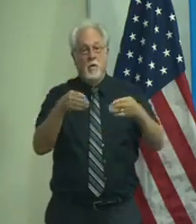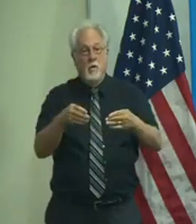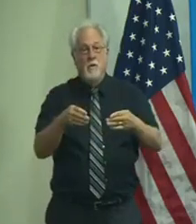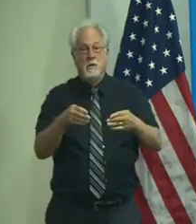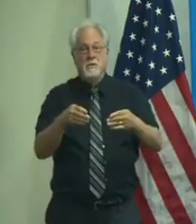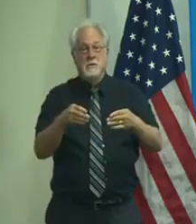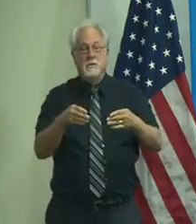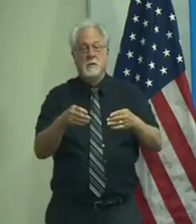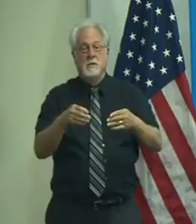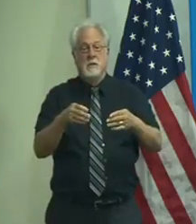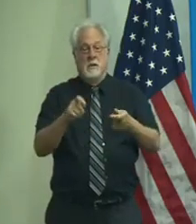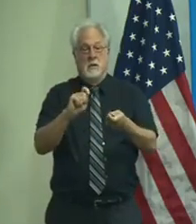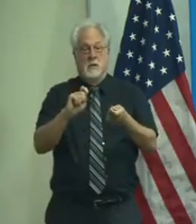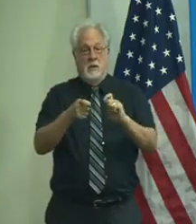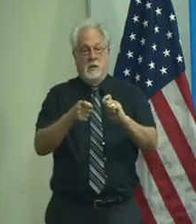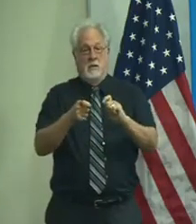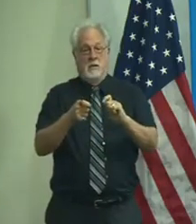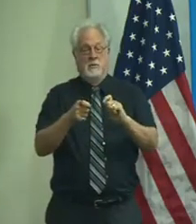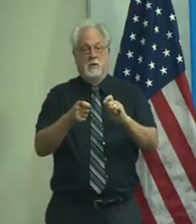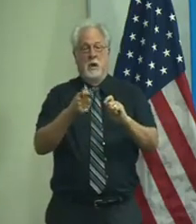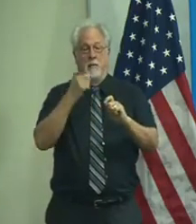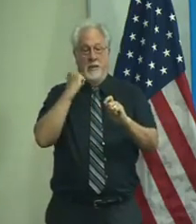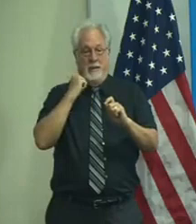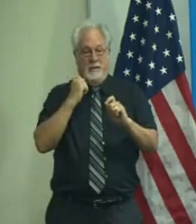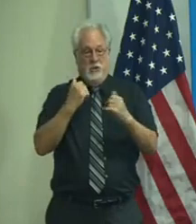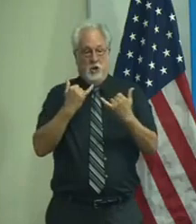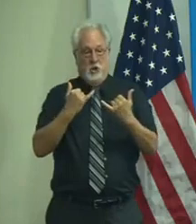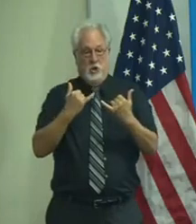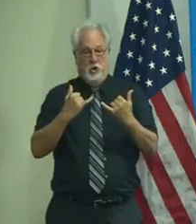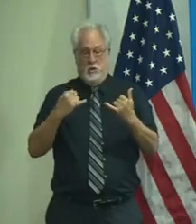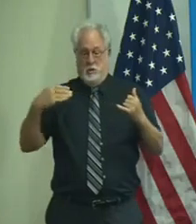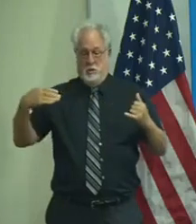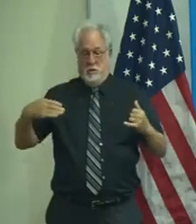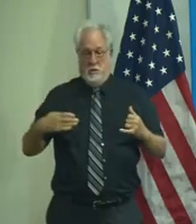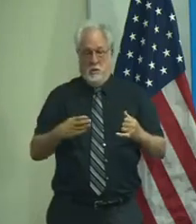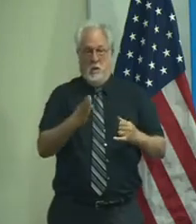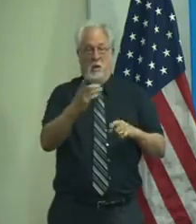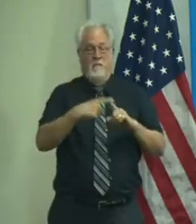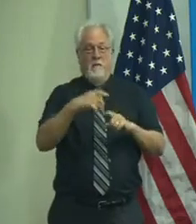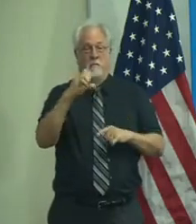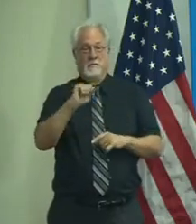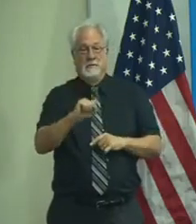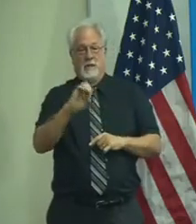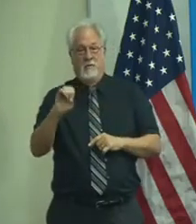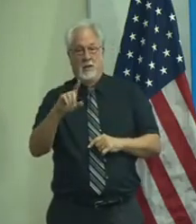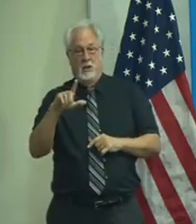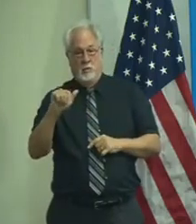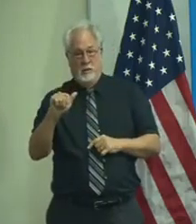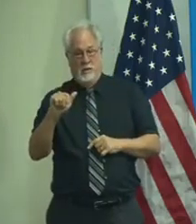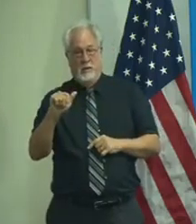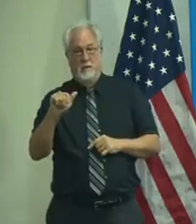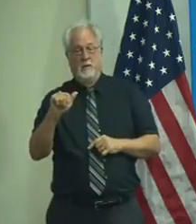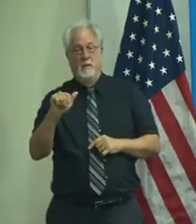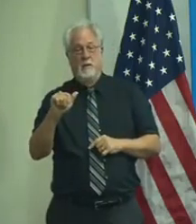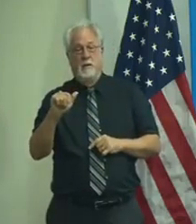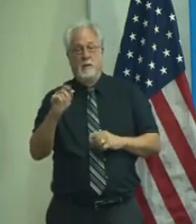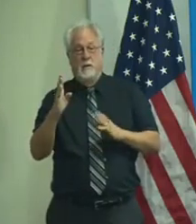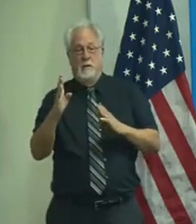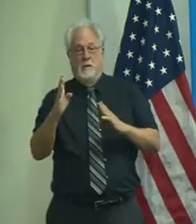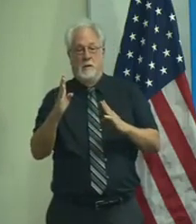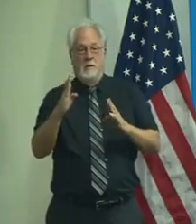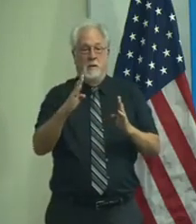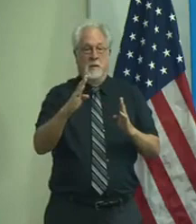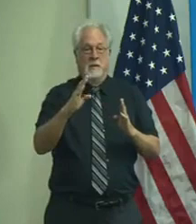obviously also going to shift, at least because of the current track, more from southeast Louisiana and then over